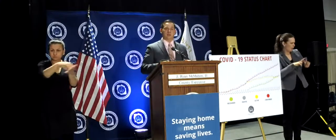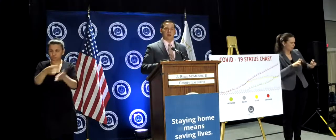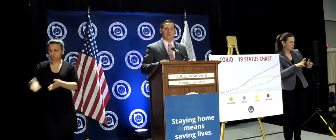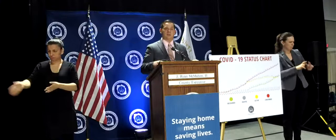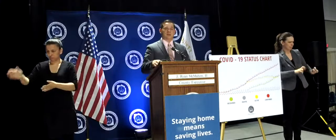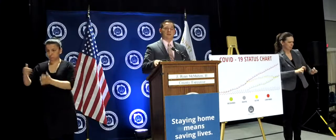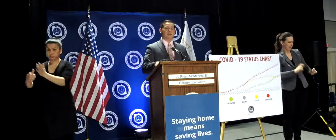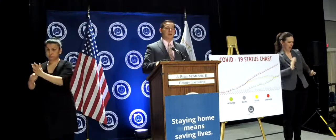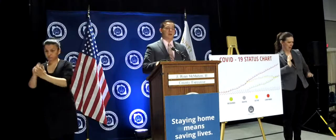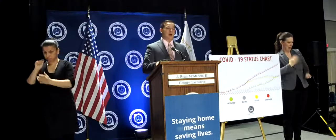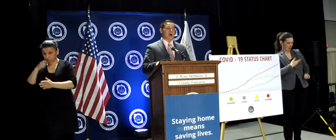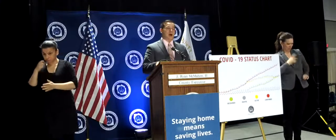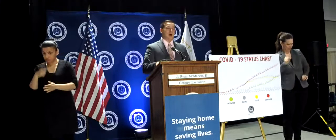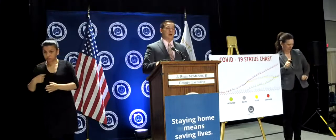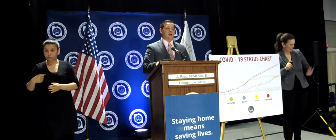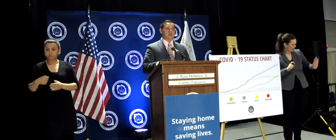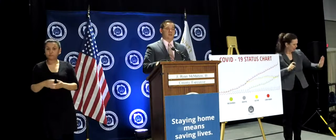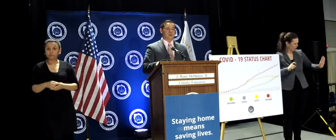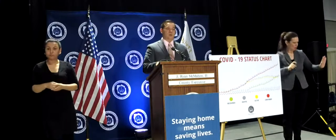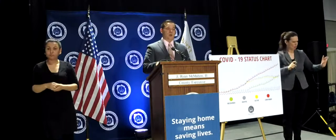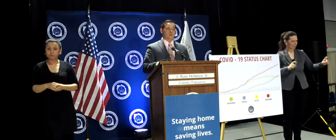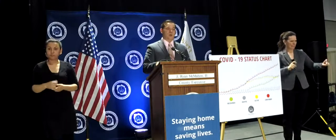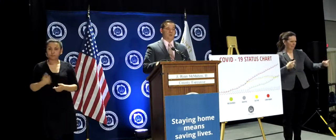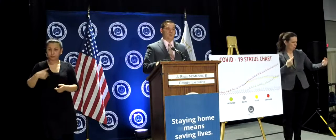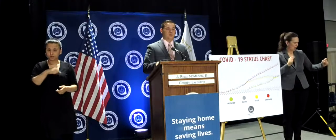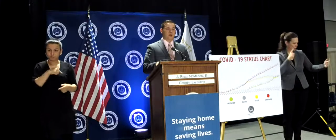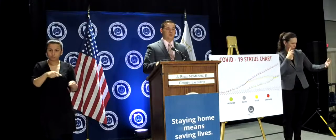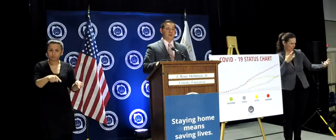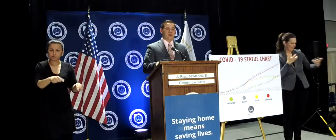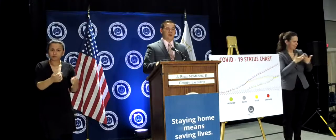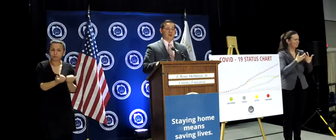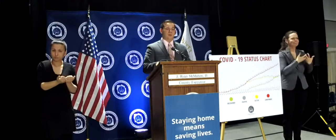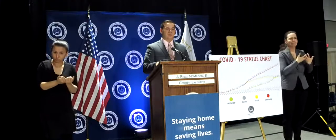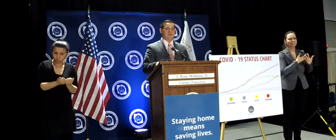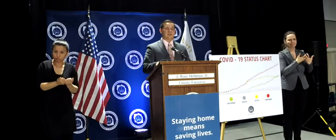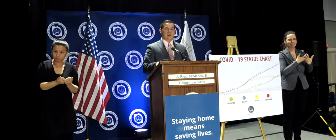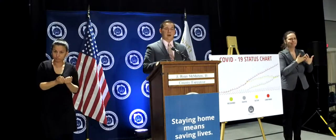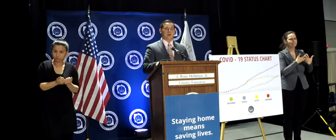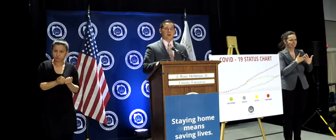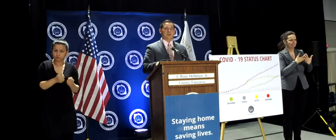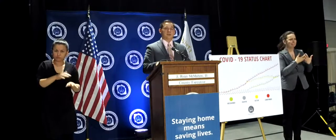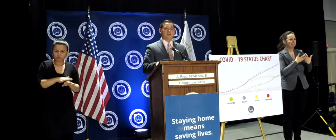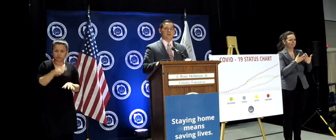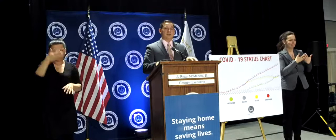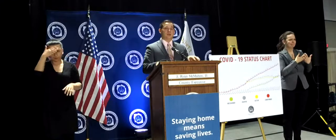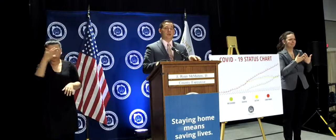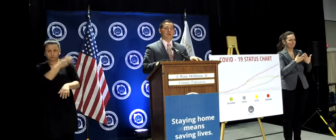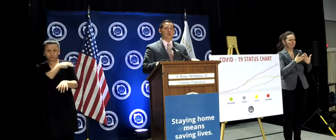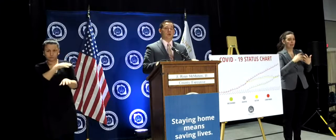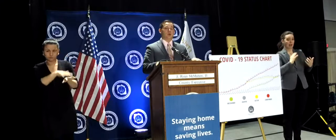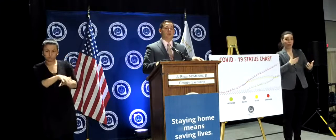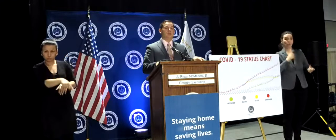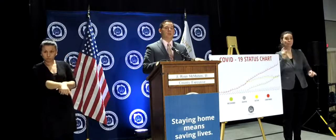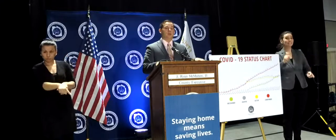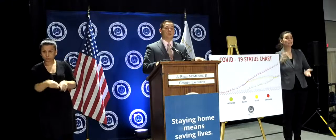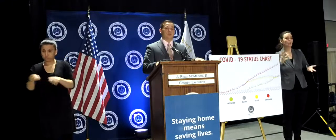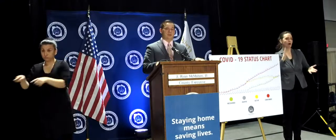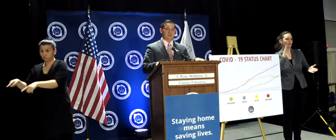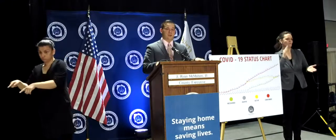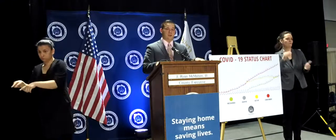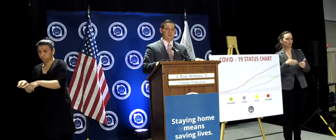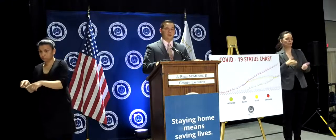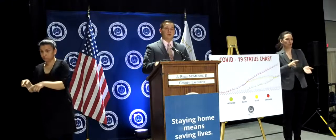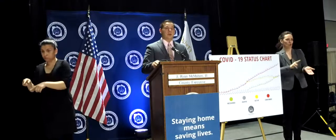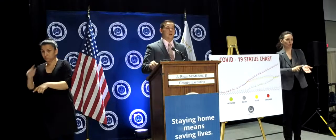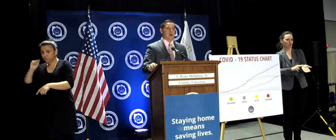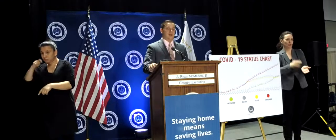are in this process, our needs are more focused around let's help us get nursing home employees